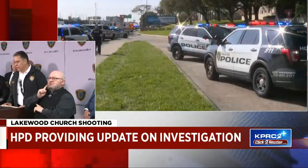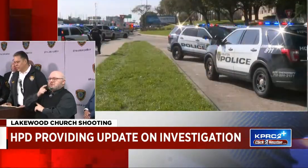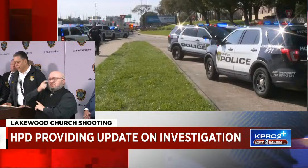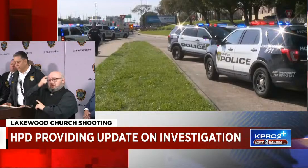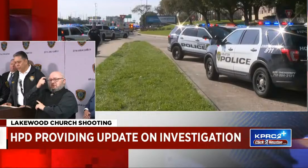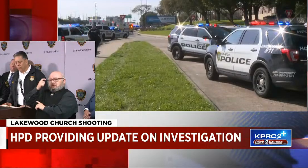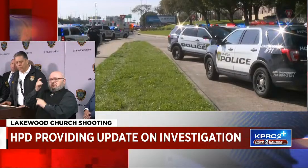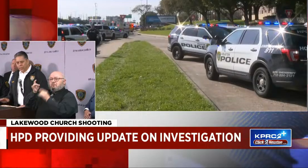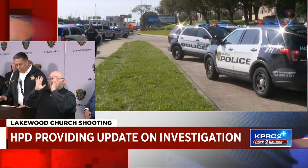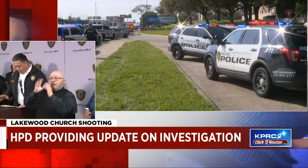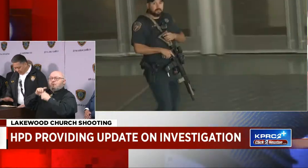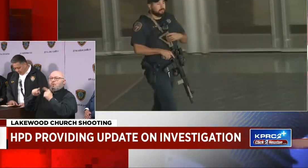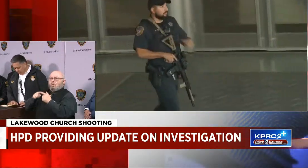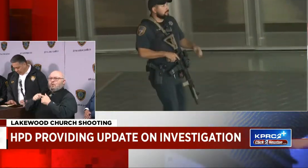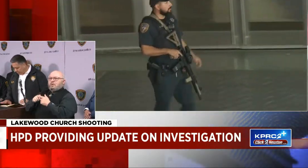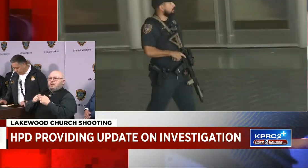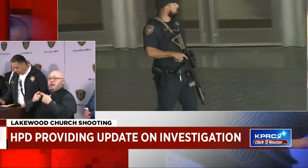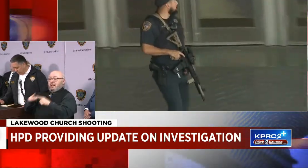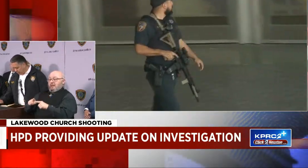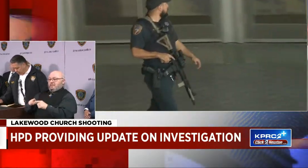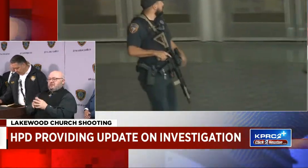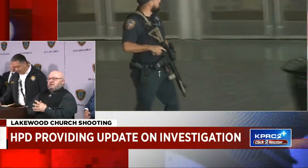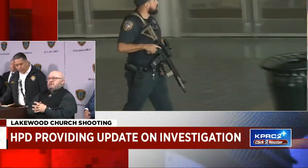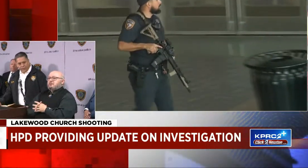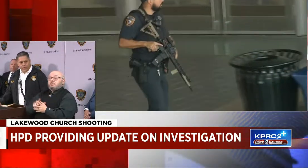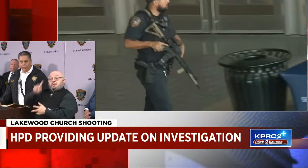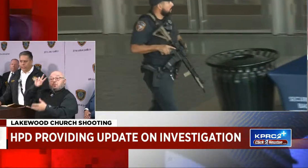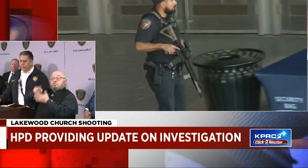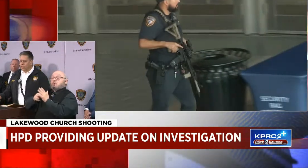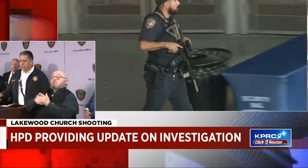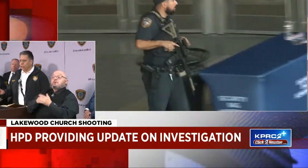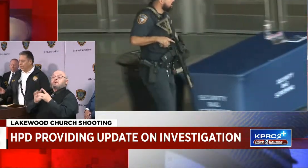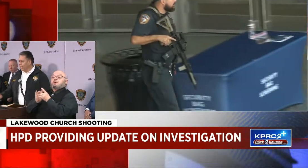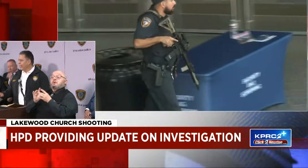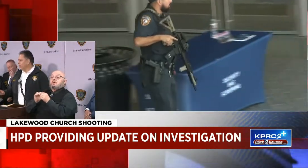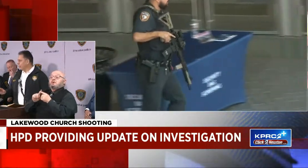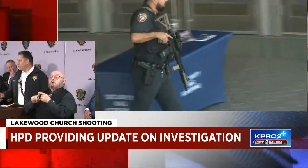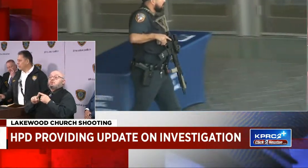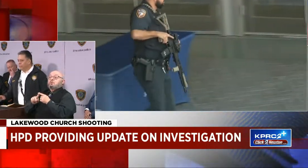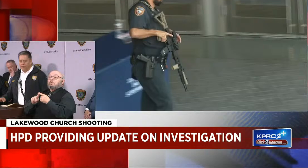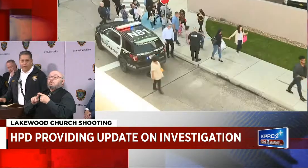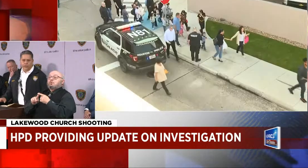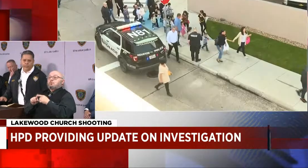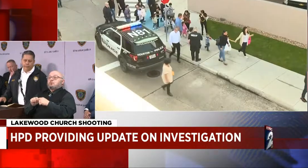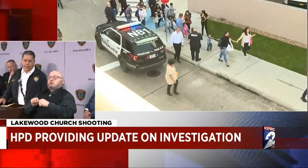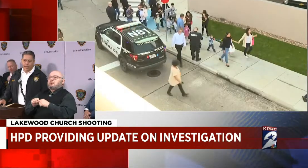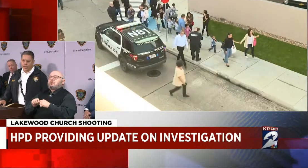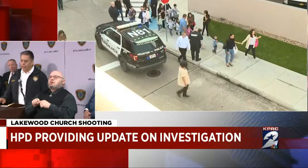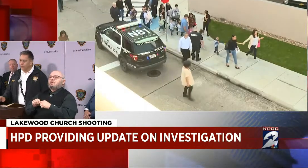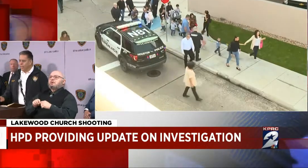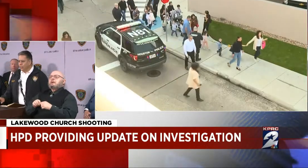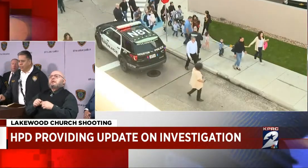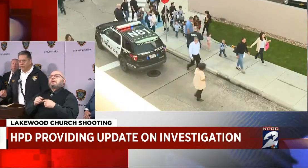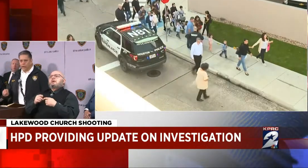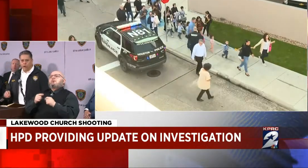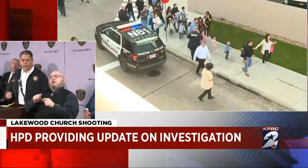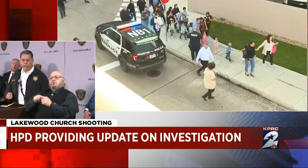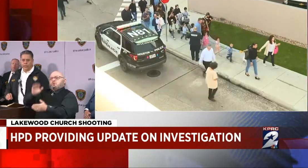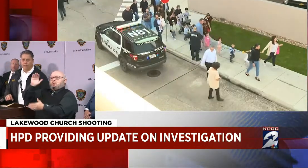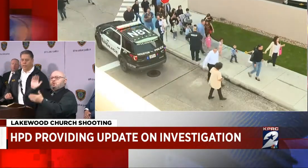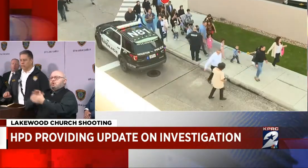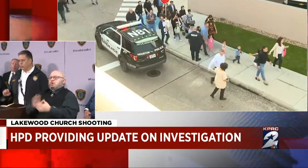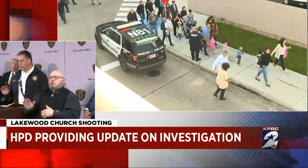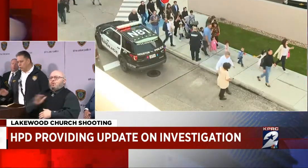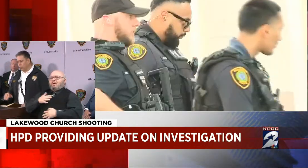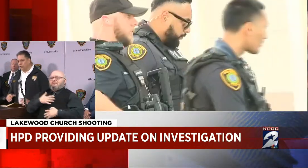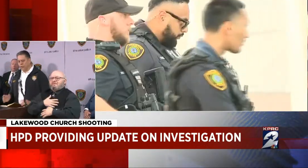these incidents happen. So, but the purpose of my briefing here today is just to allay some of the fears that may be out there in regards to